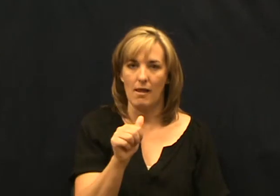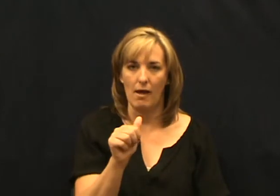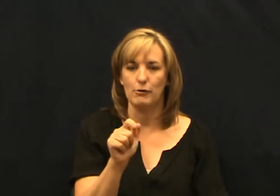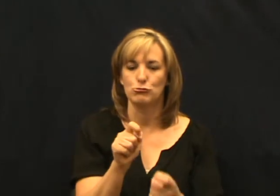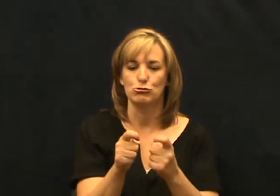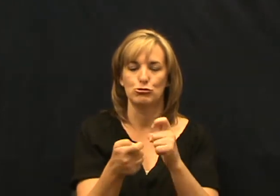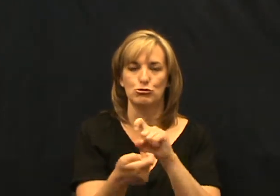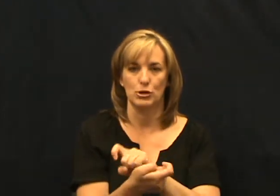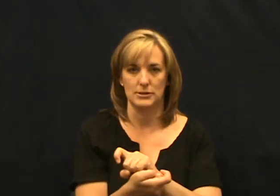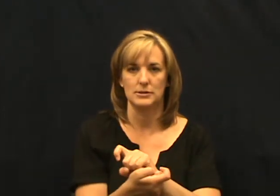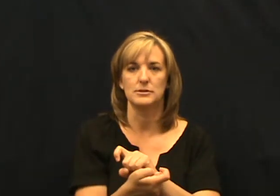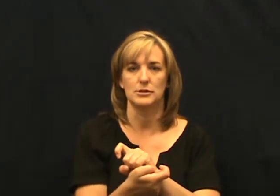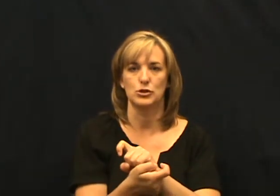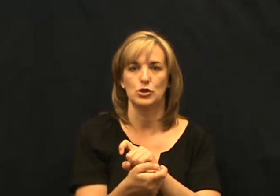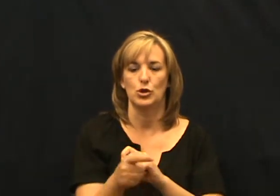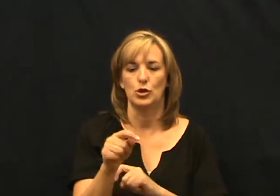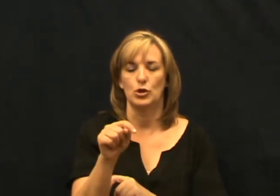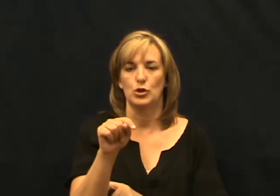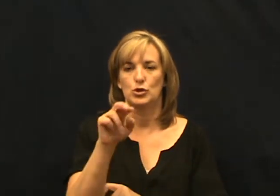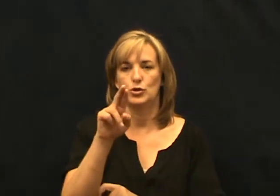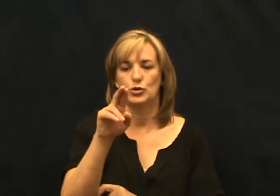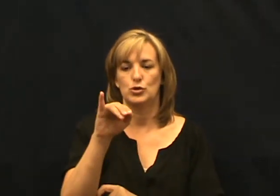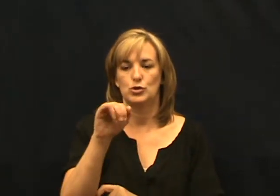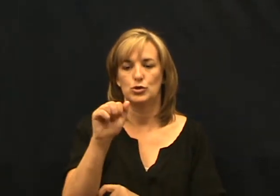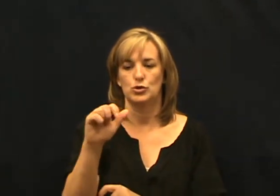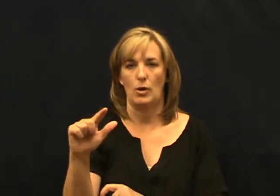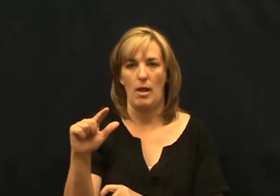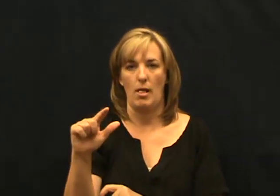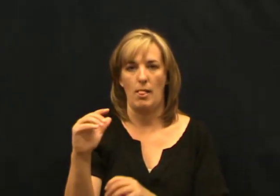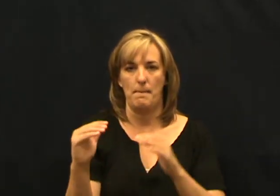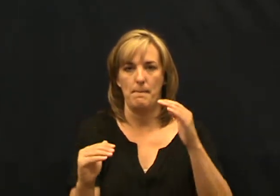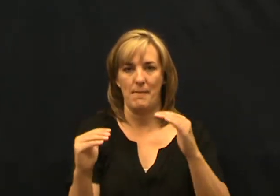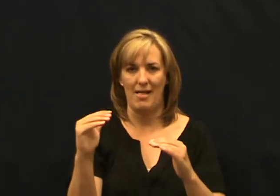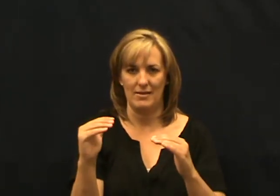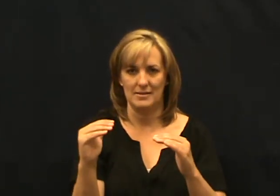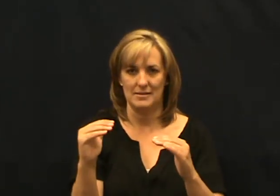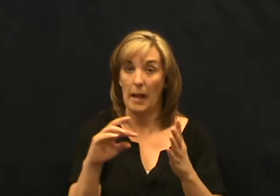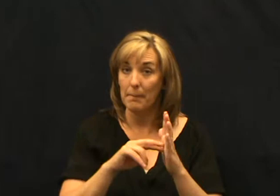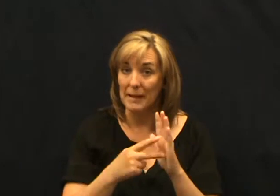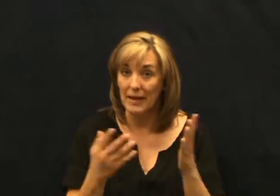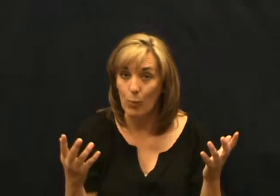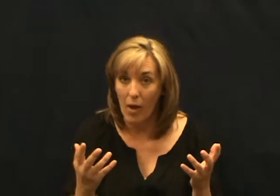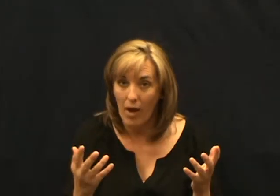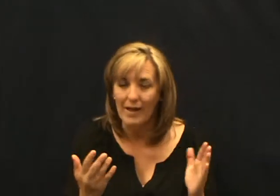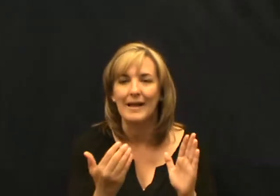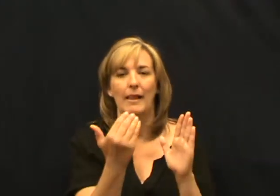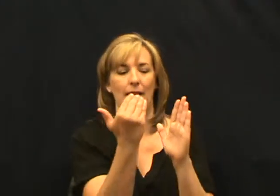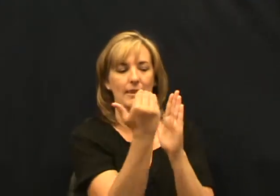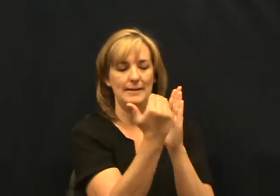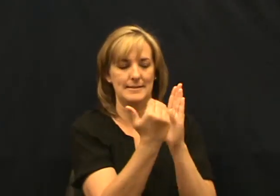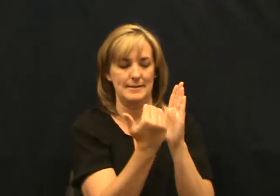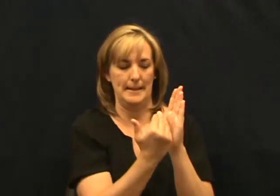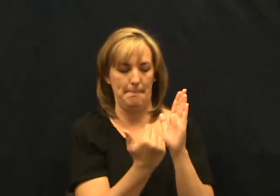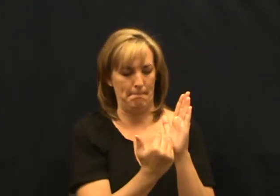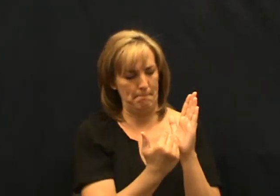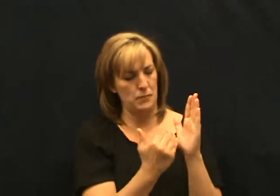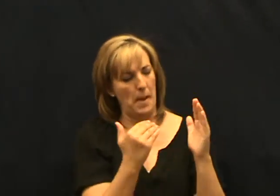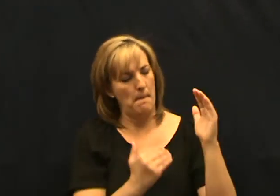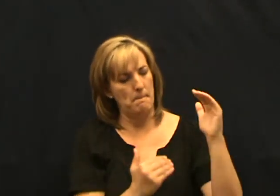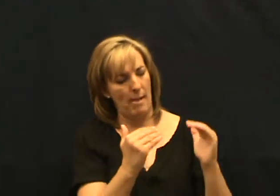is a trial balance is just a listing of the balances in the accounts at a certain date. And so